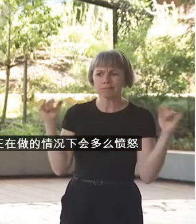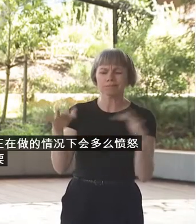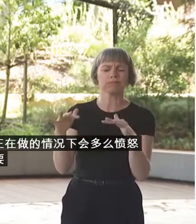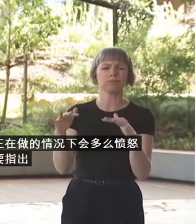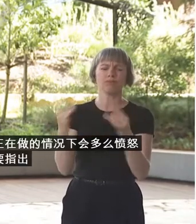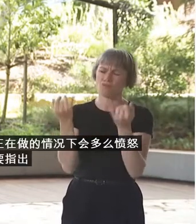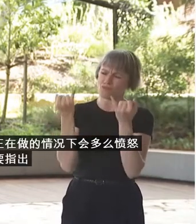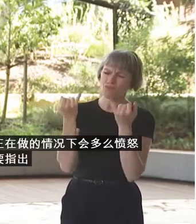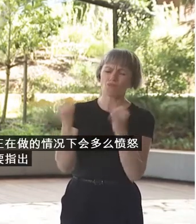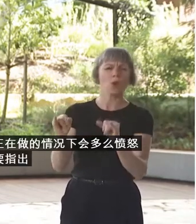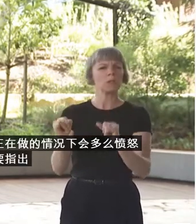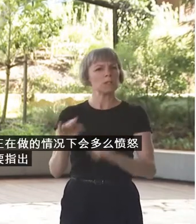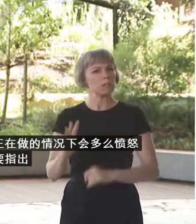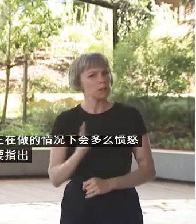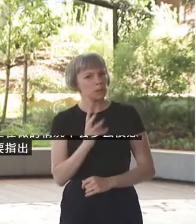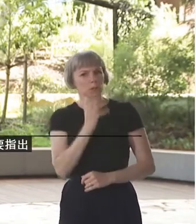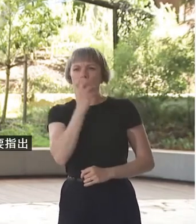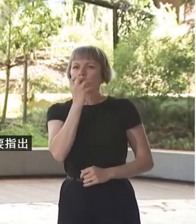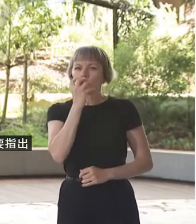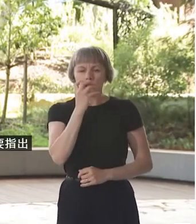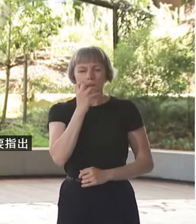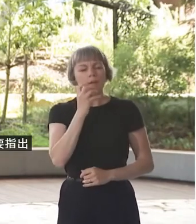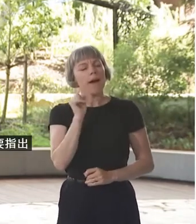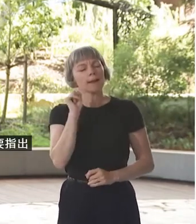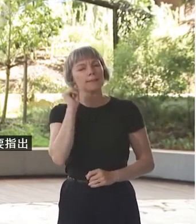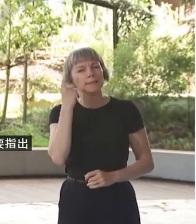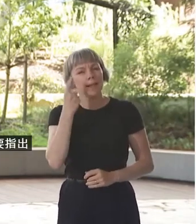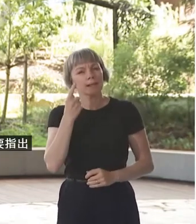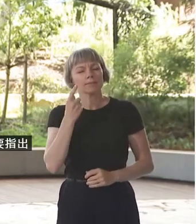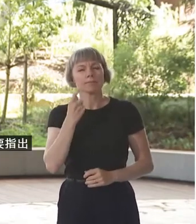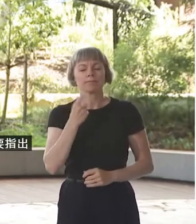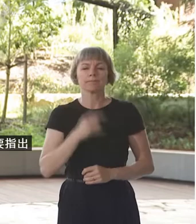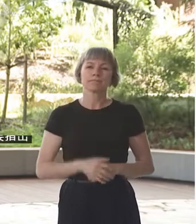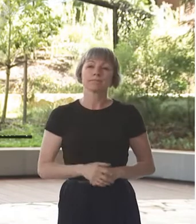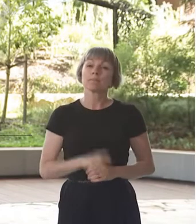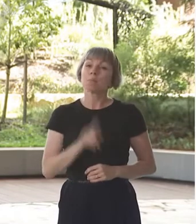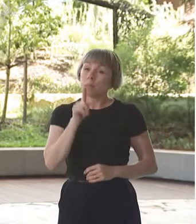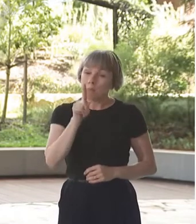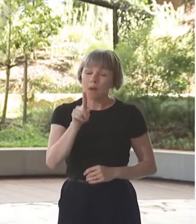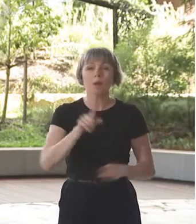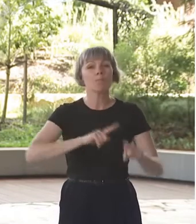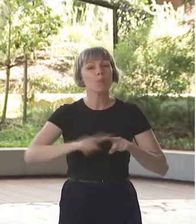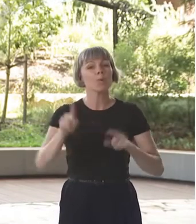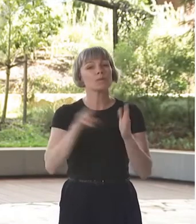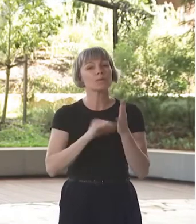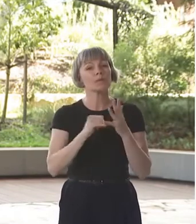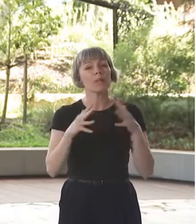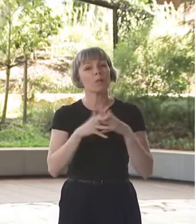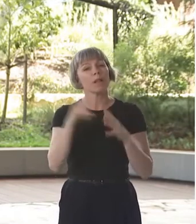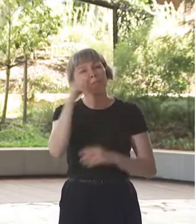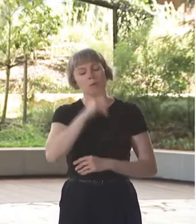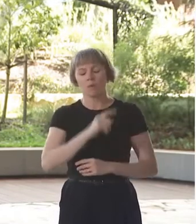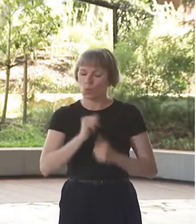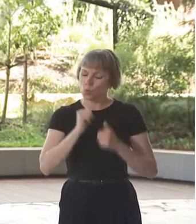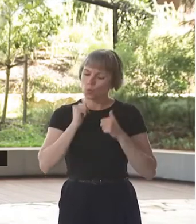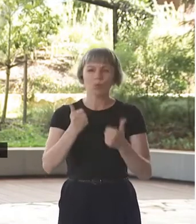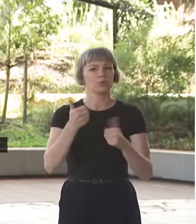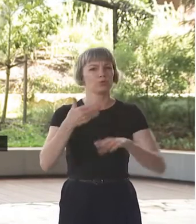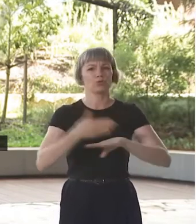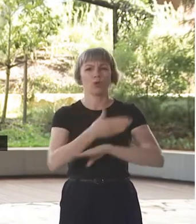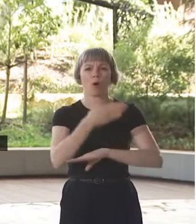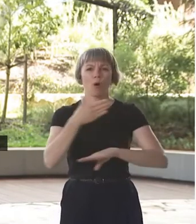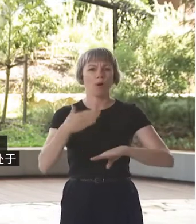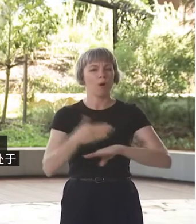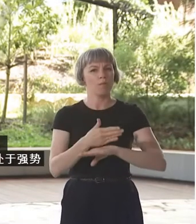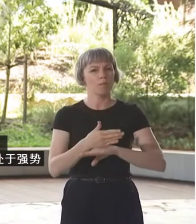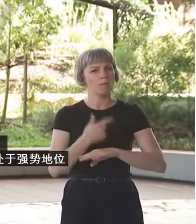But I'd also make the point, the majority of people across our state are doing an amazing job. We are in a